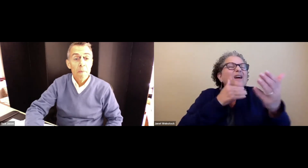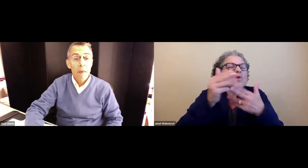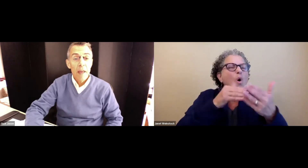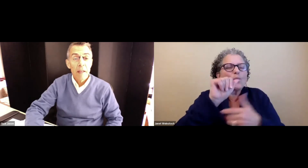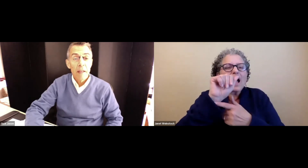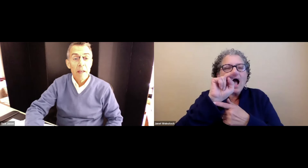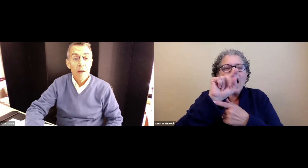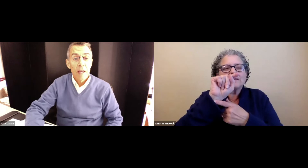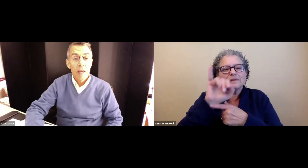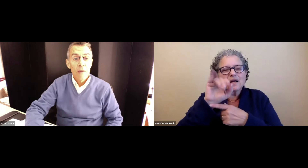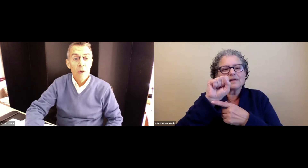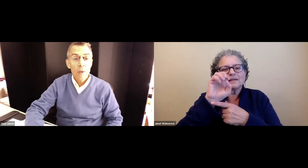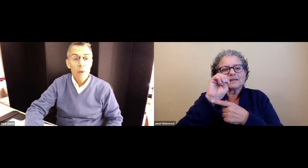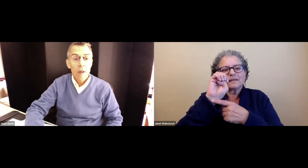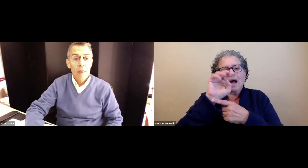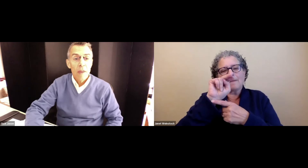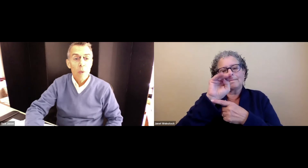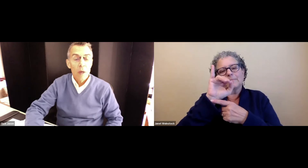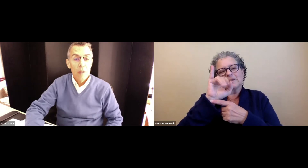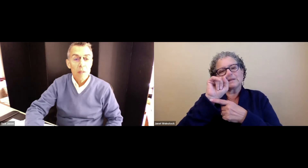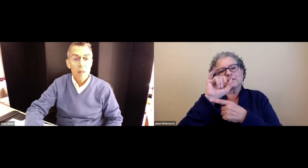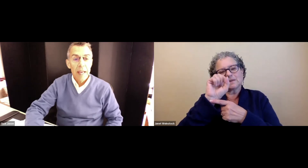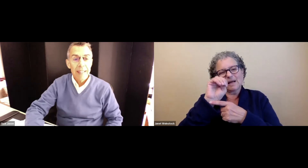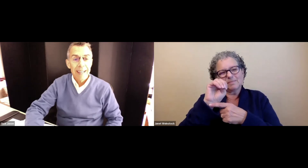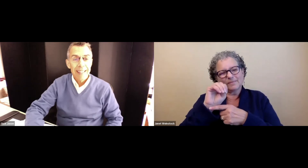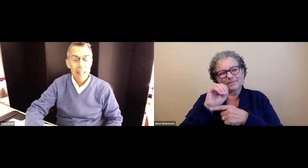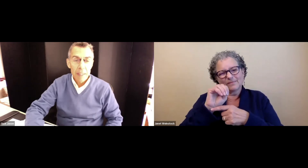And even though there was anti-Semitism